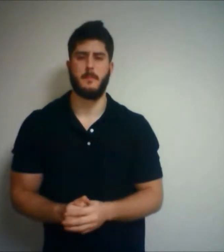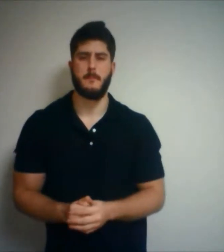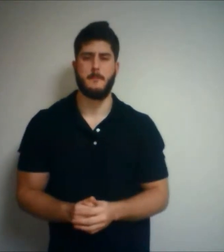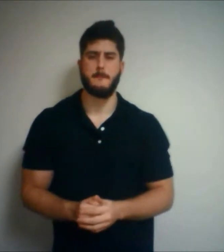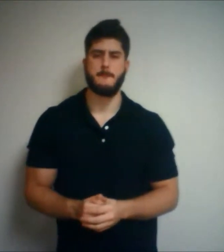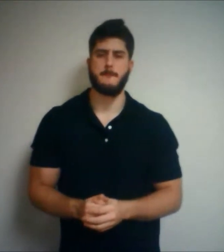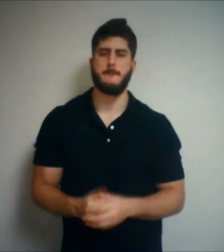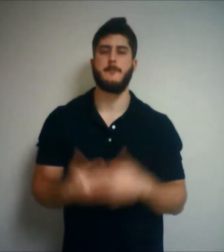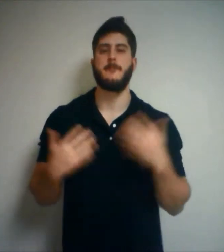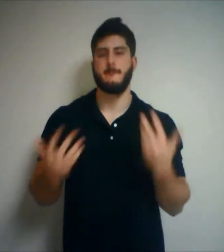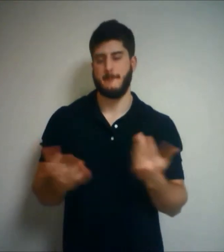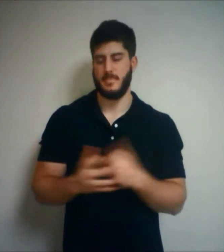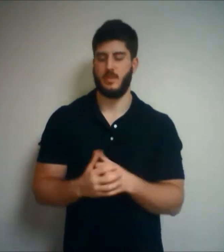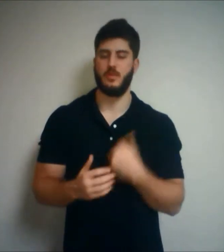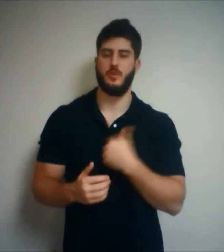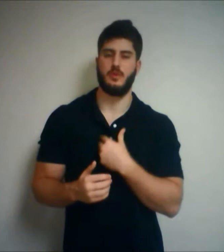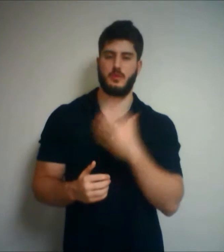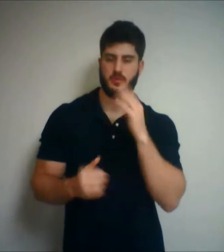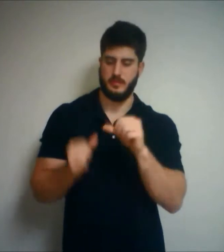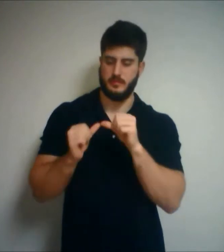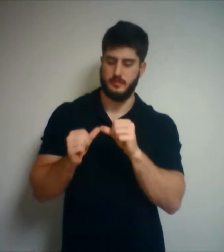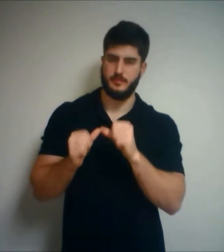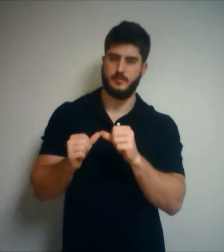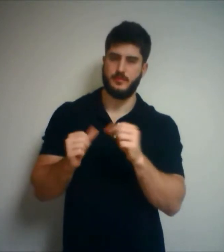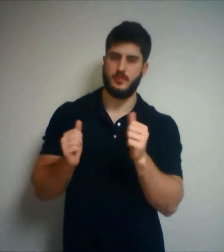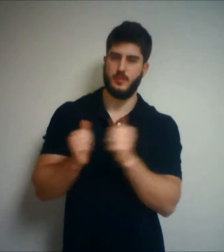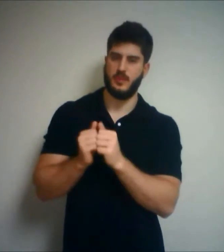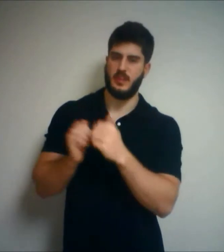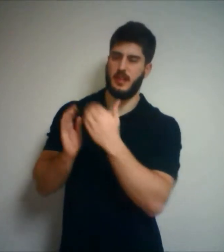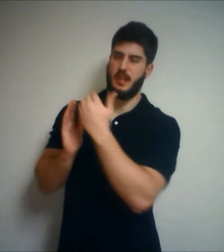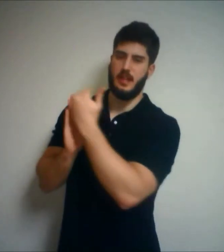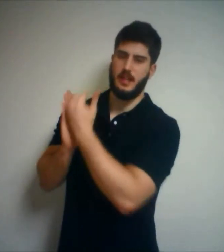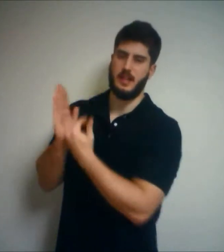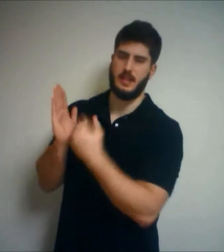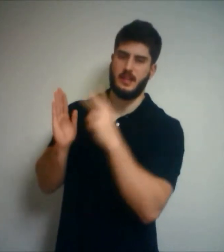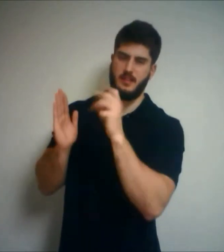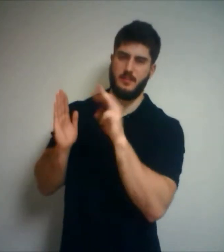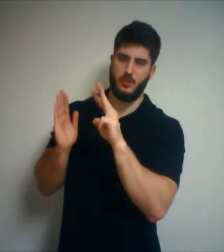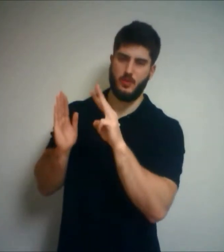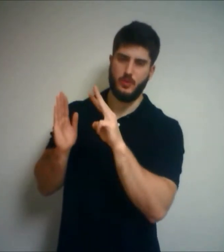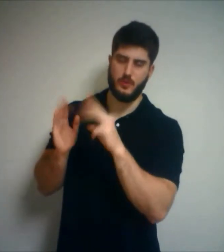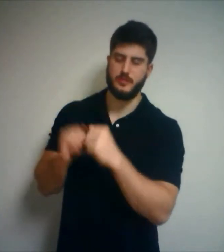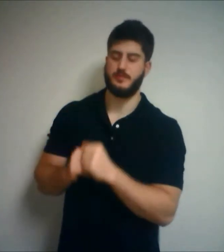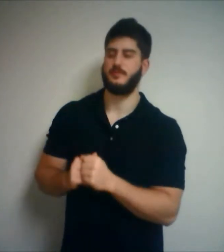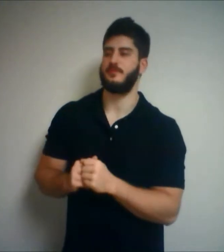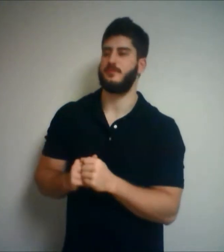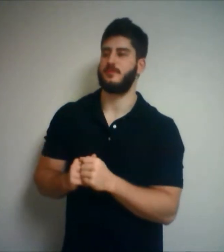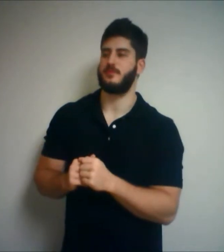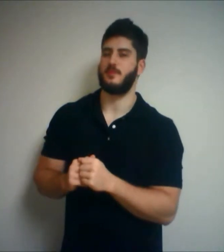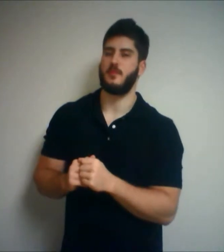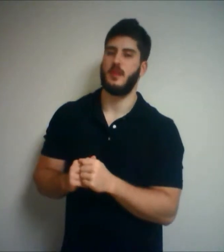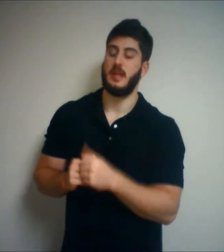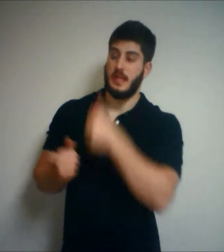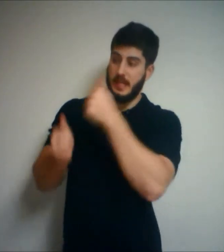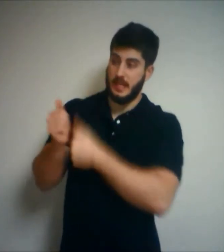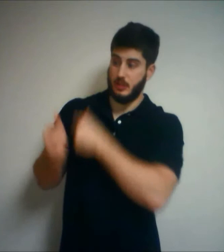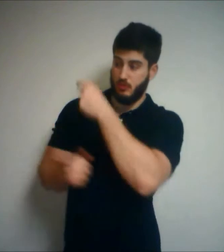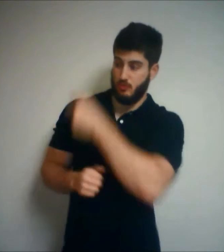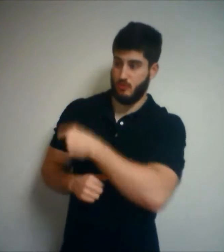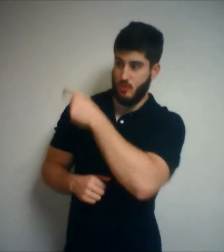So let's continue with the list view in Contacts. Each row in this view is one of my contacts,